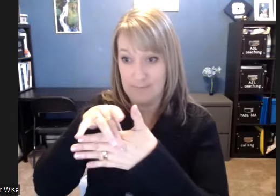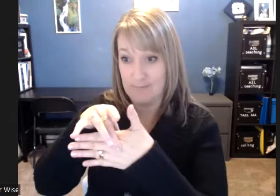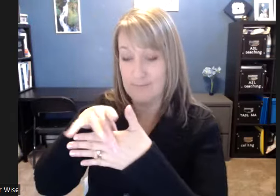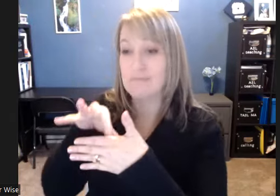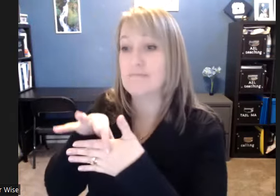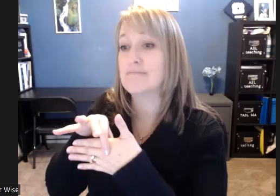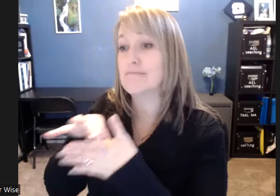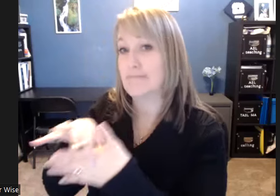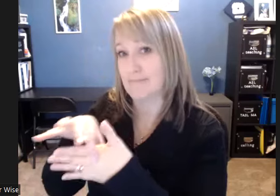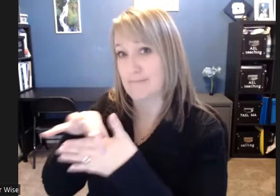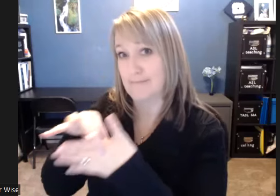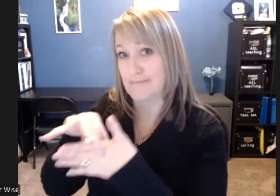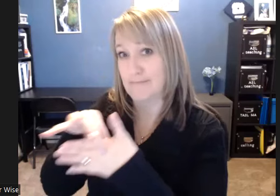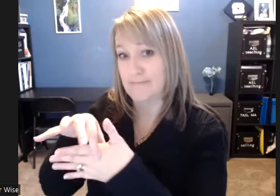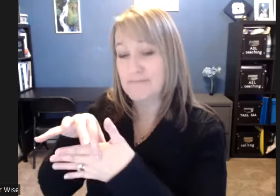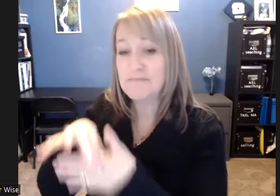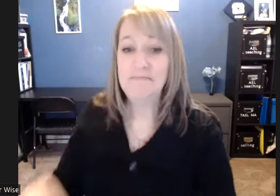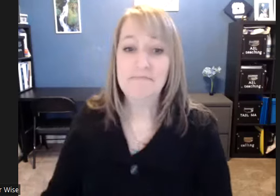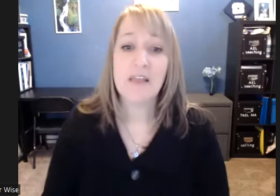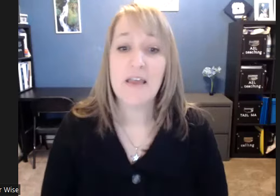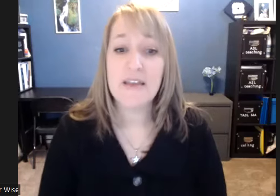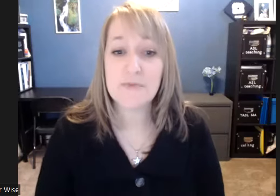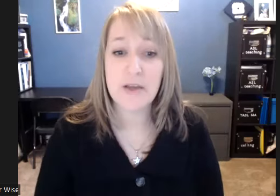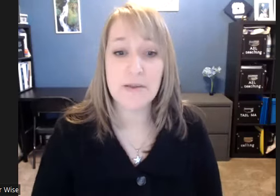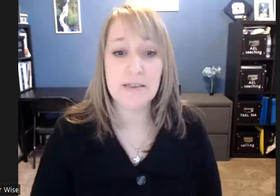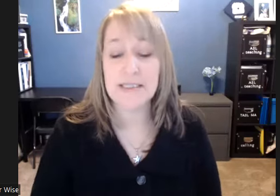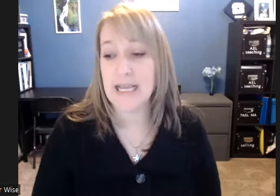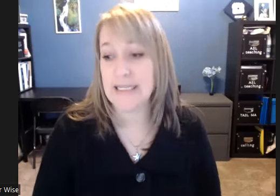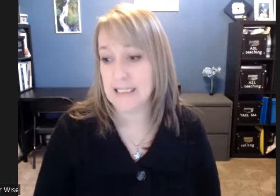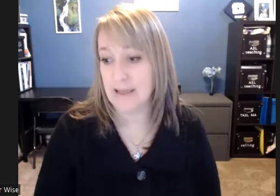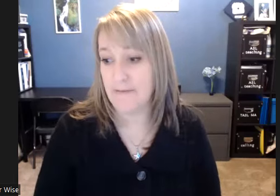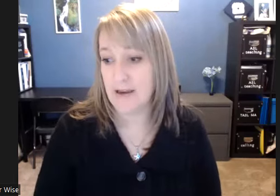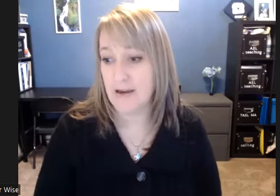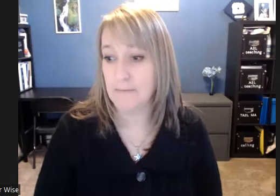That's vocabulary list 811.